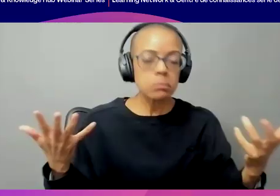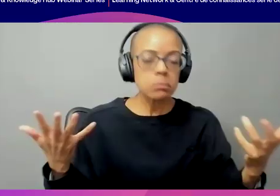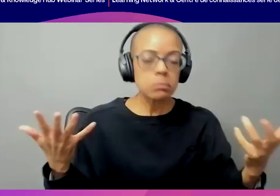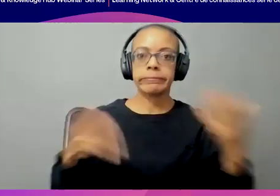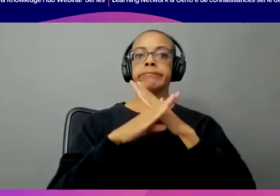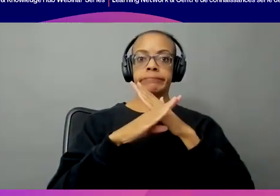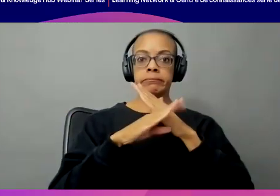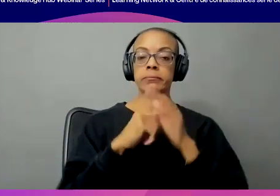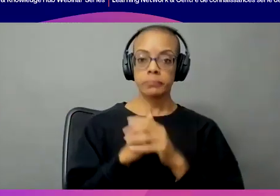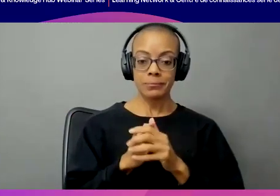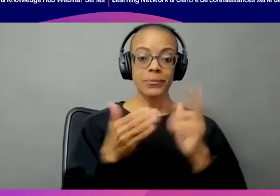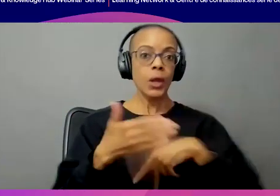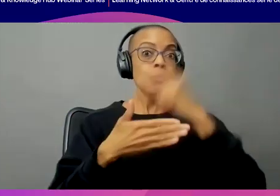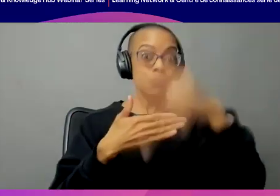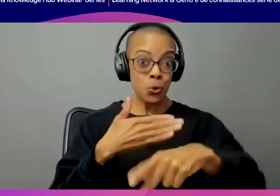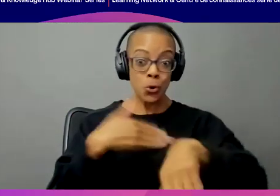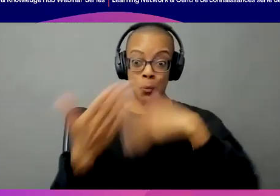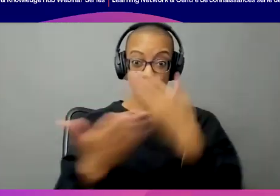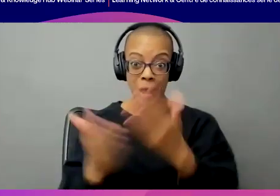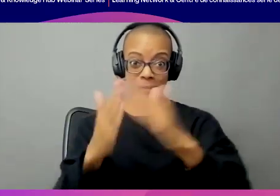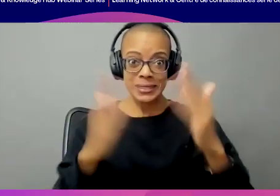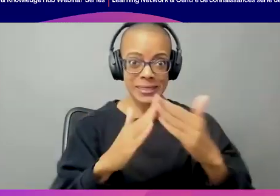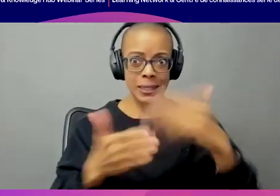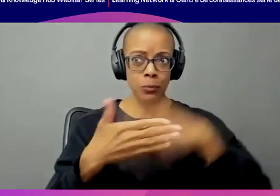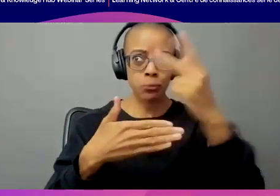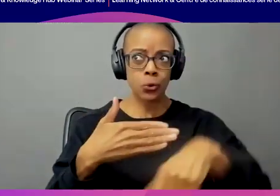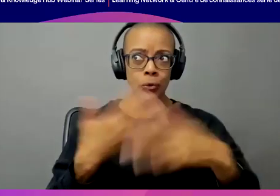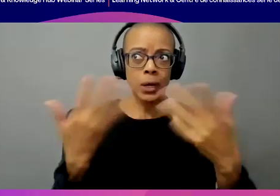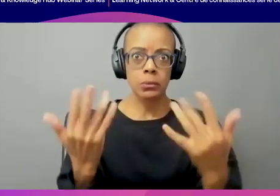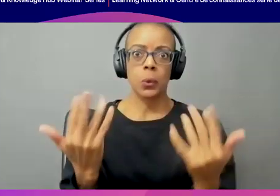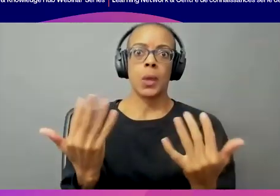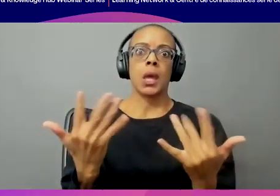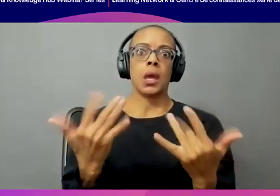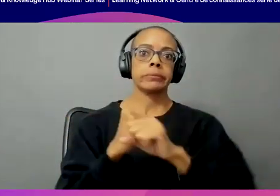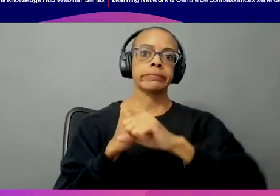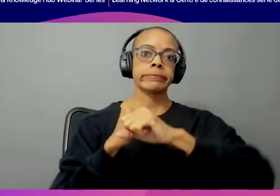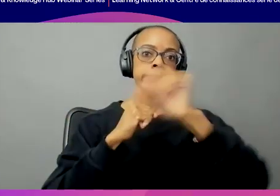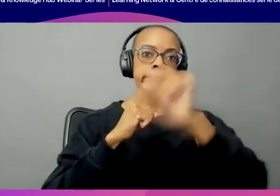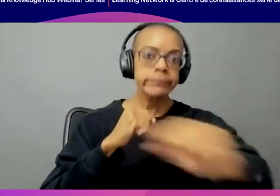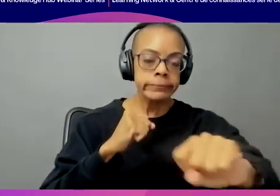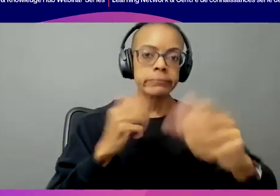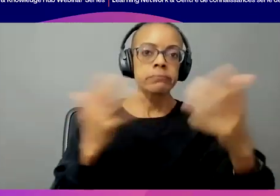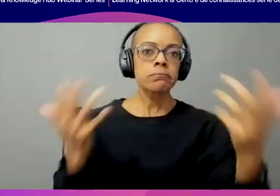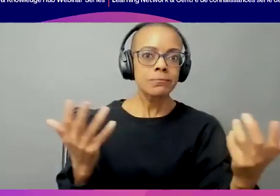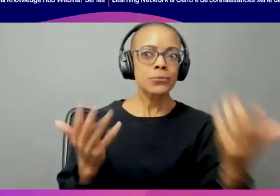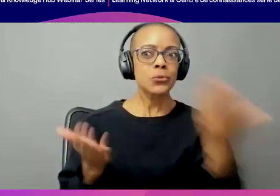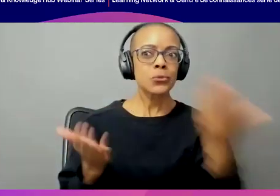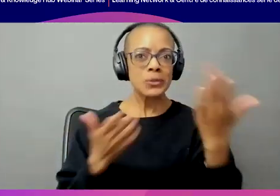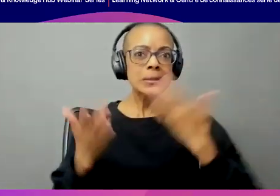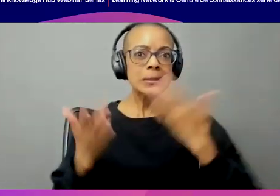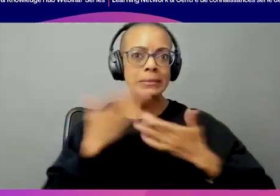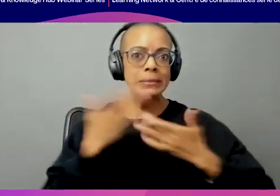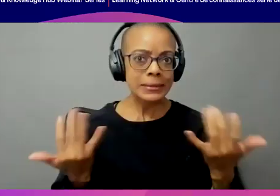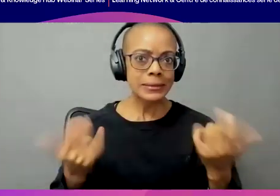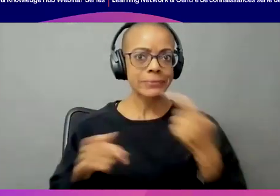then the limited programming, the addressing of waiting times even in the city. But what's really interesting is some